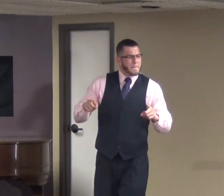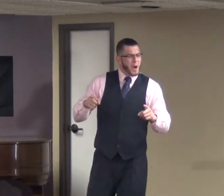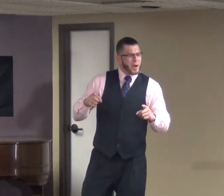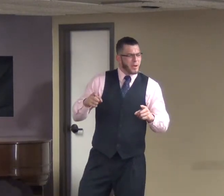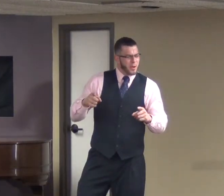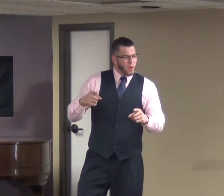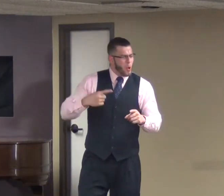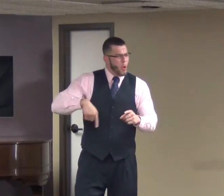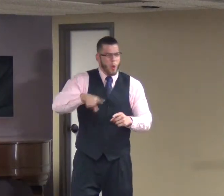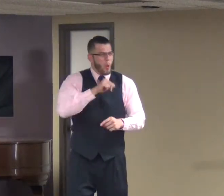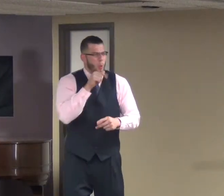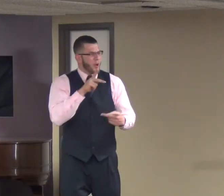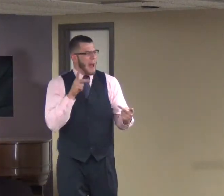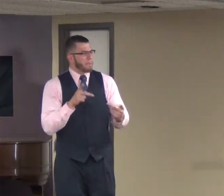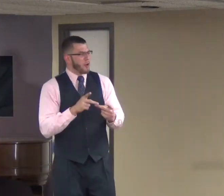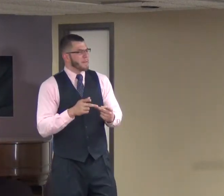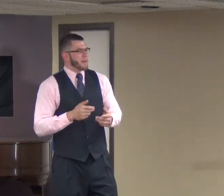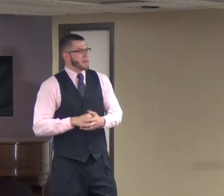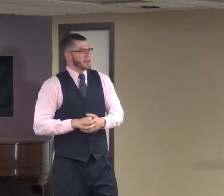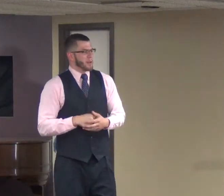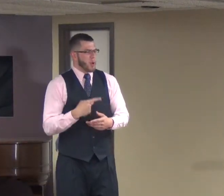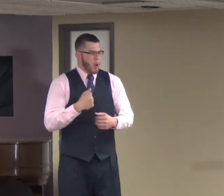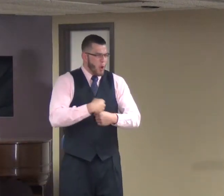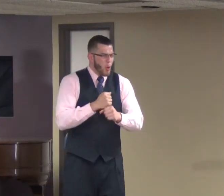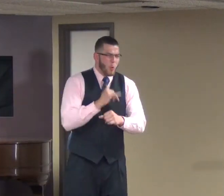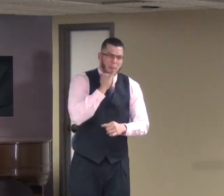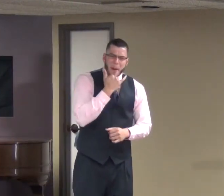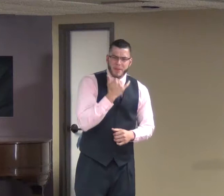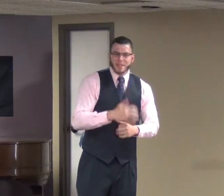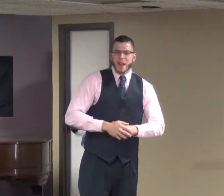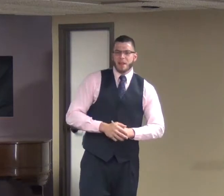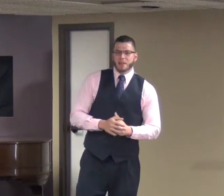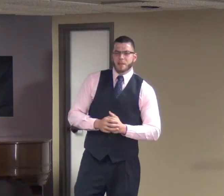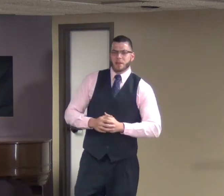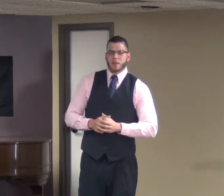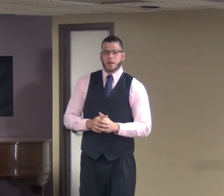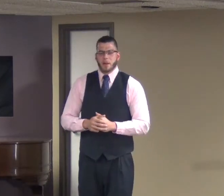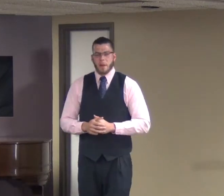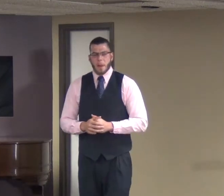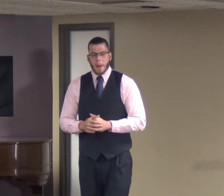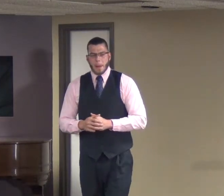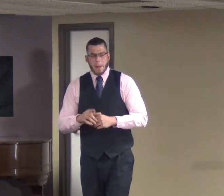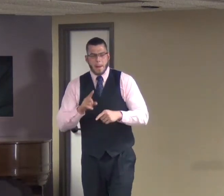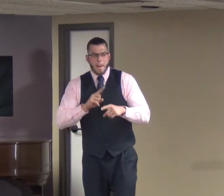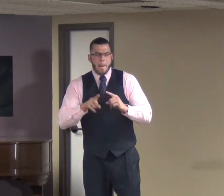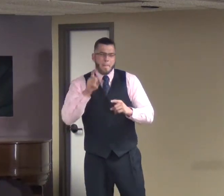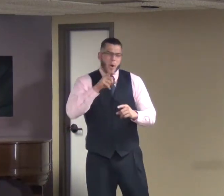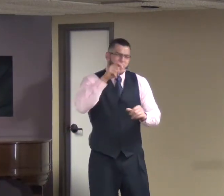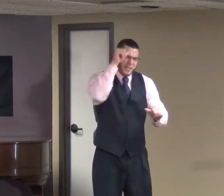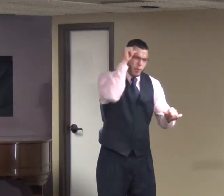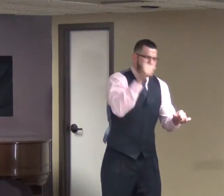But we're not perfect. We make mistakes. But we need to